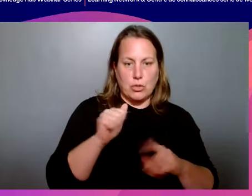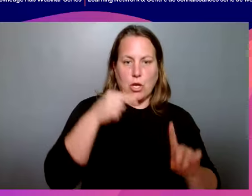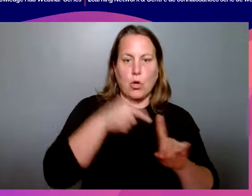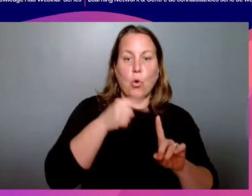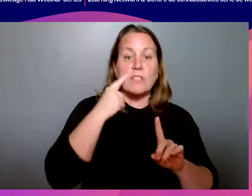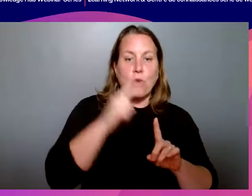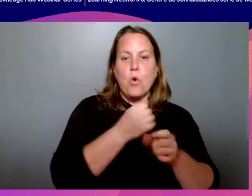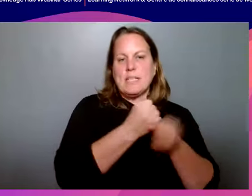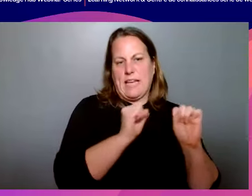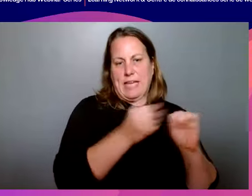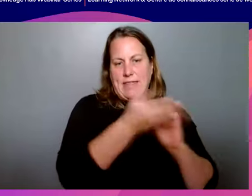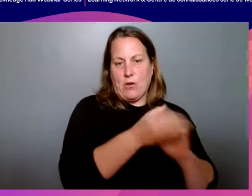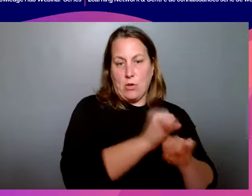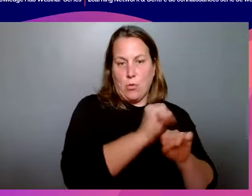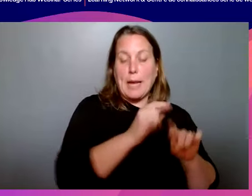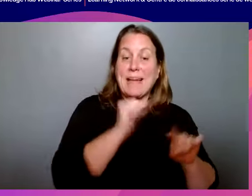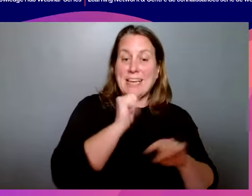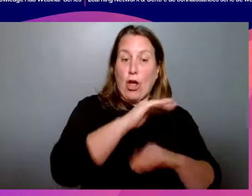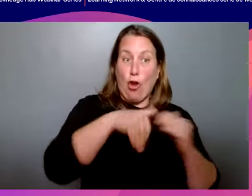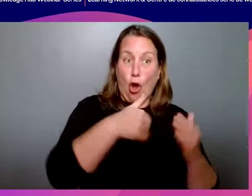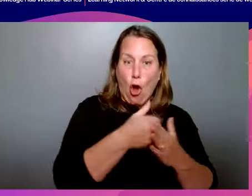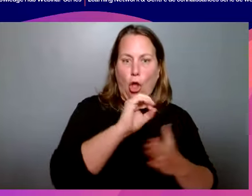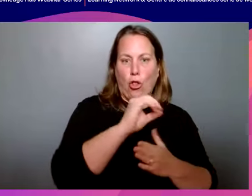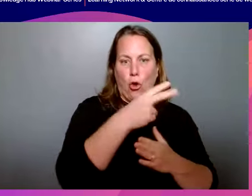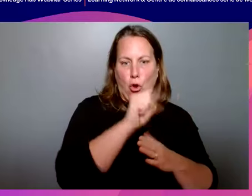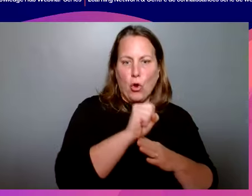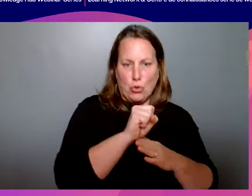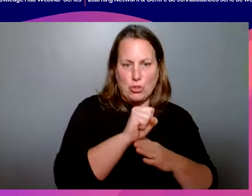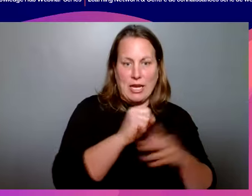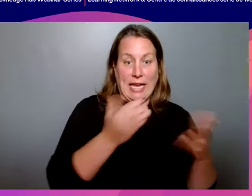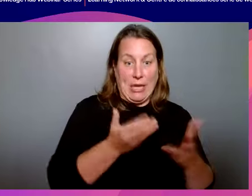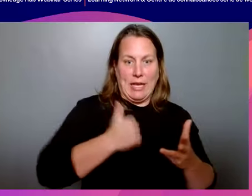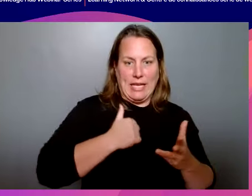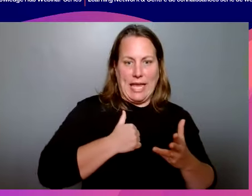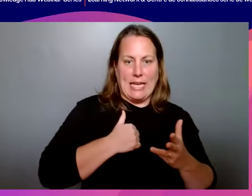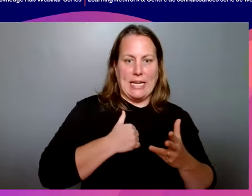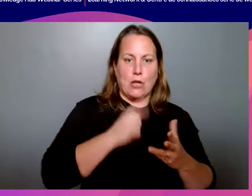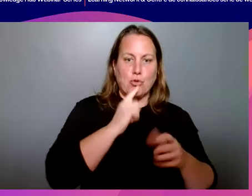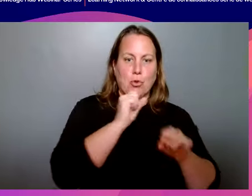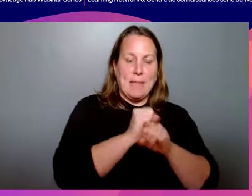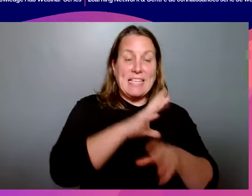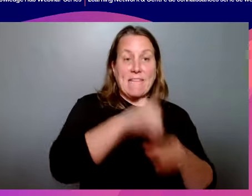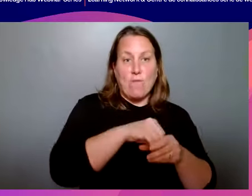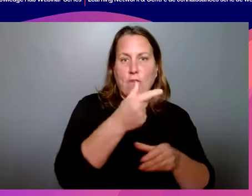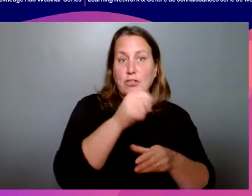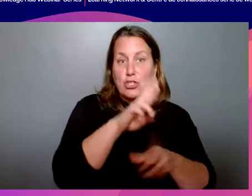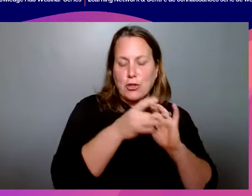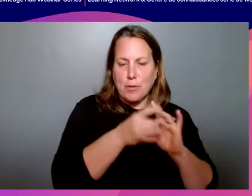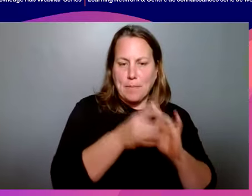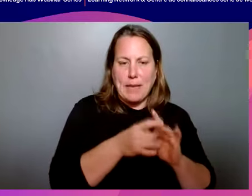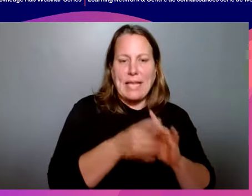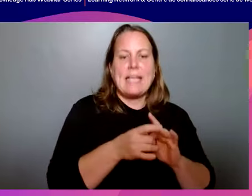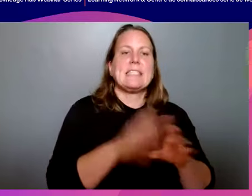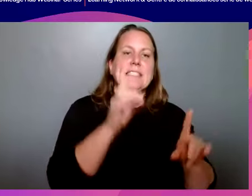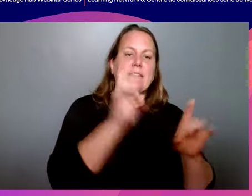in Canadian provinces and territories specifically mention gender-based violence, but most include provisions on workplace